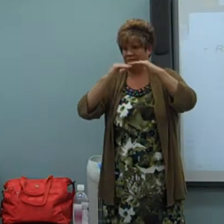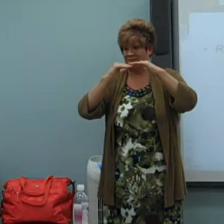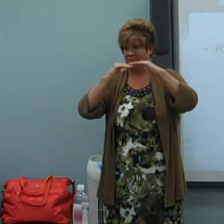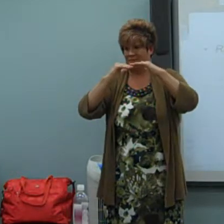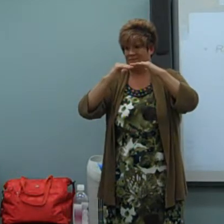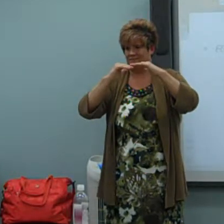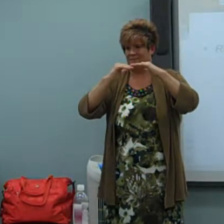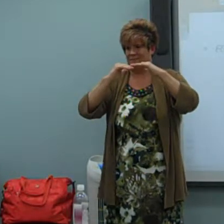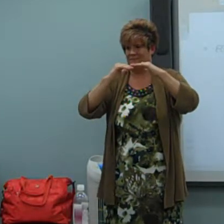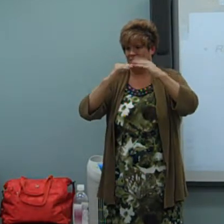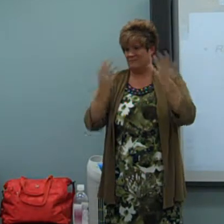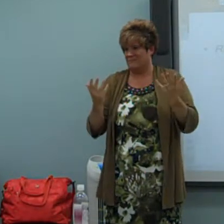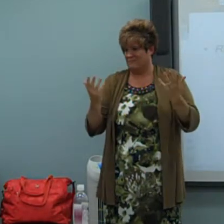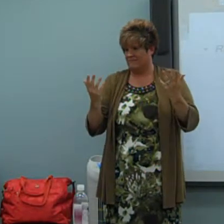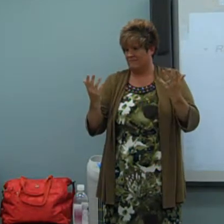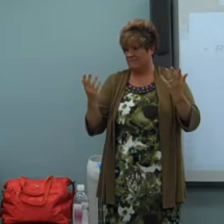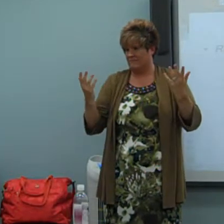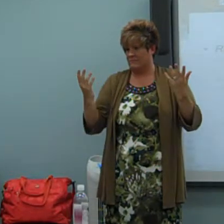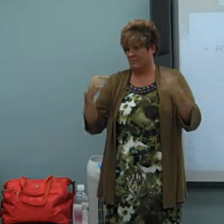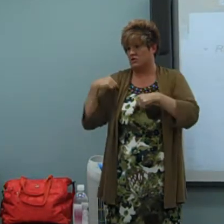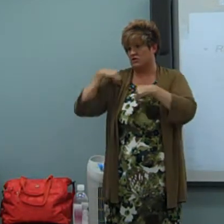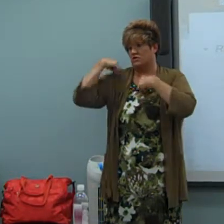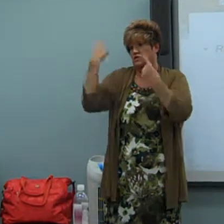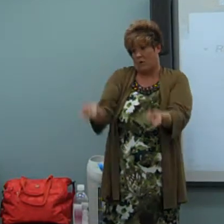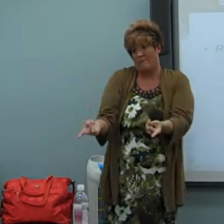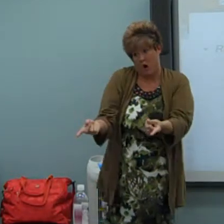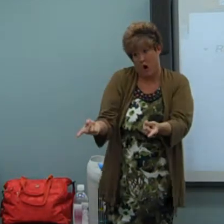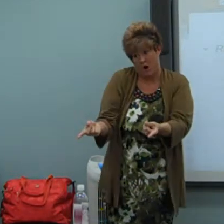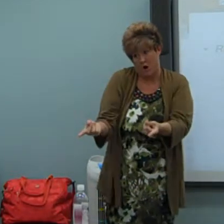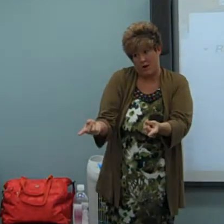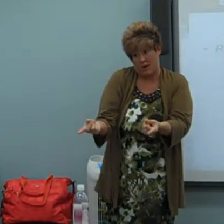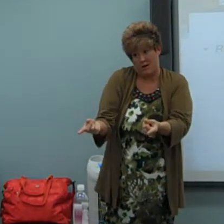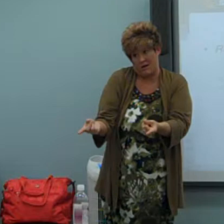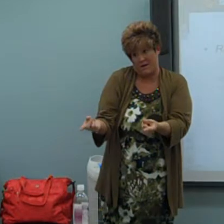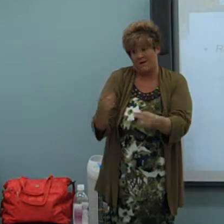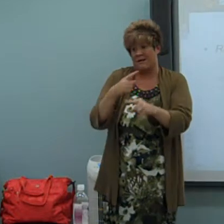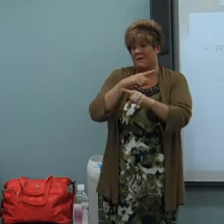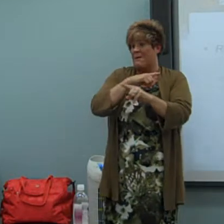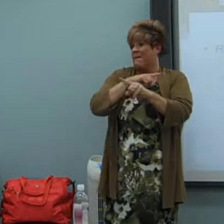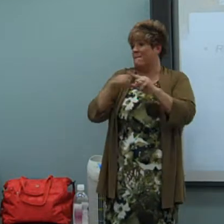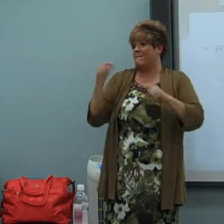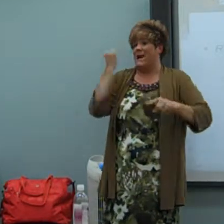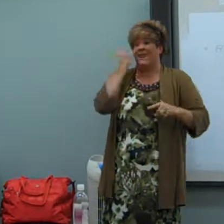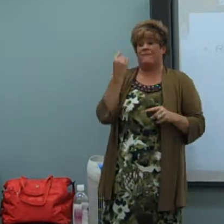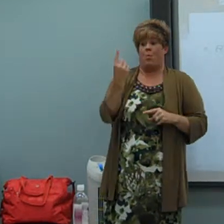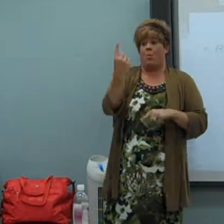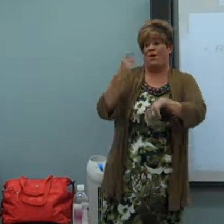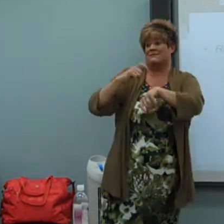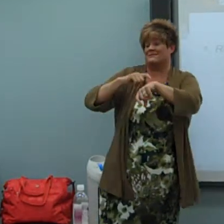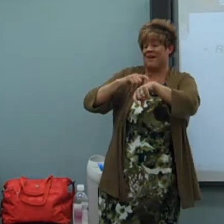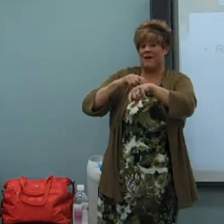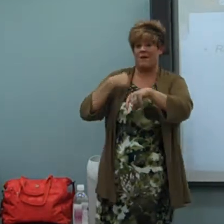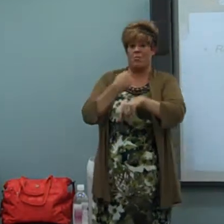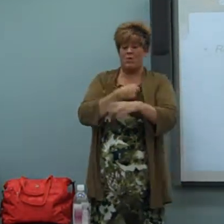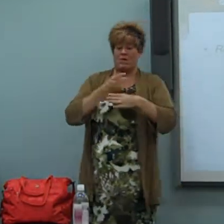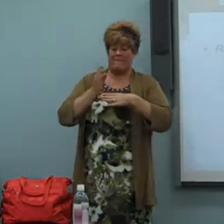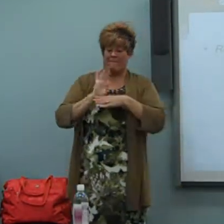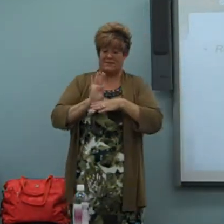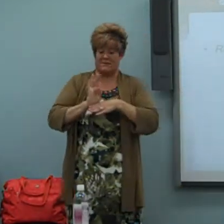So every day that we are meeting at 30 seconds or less is going successfully. But for example,